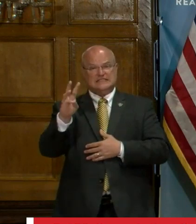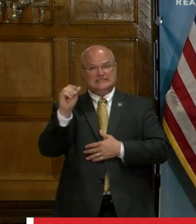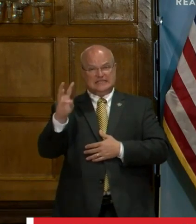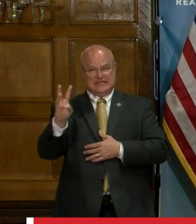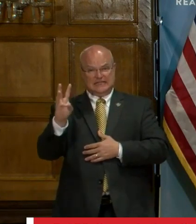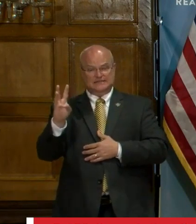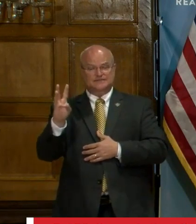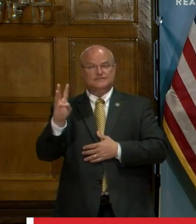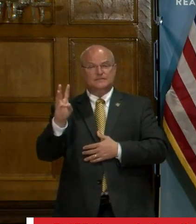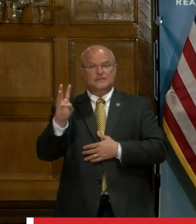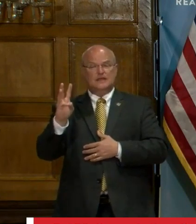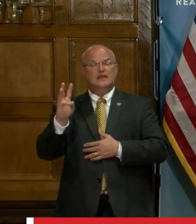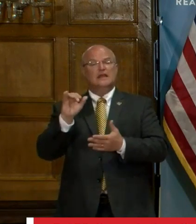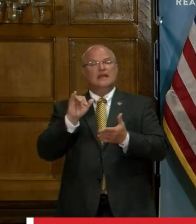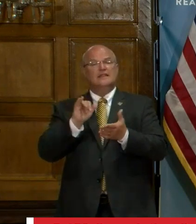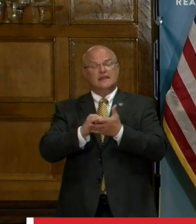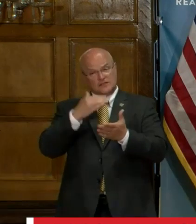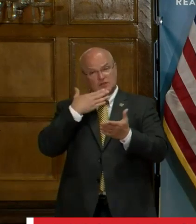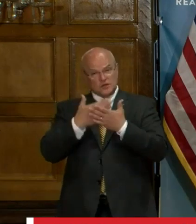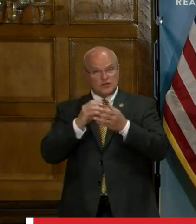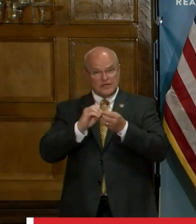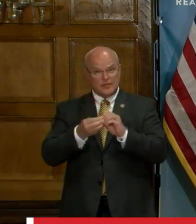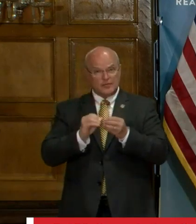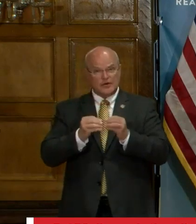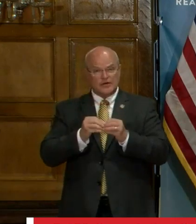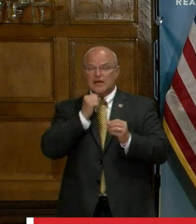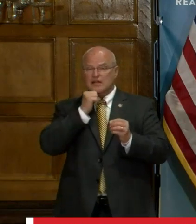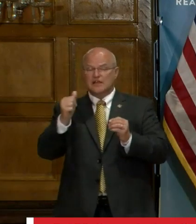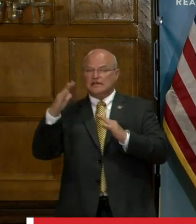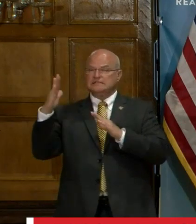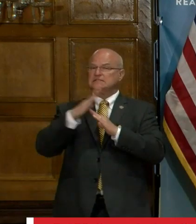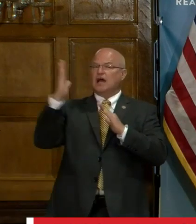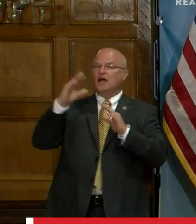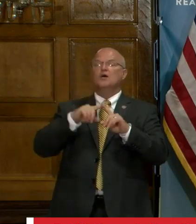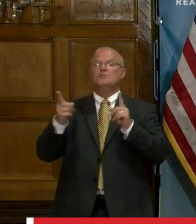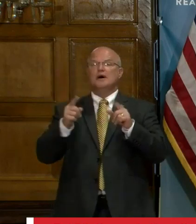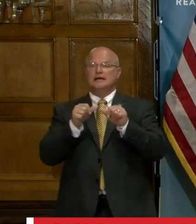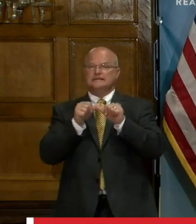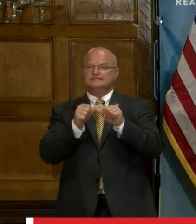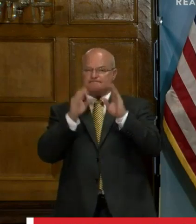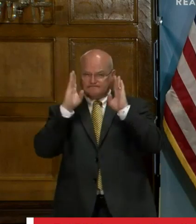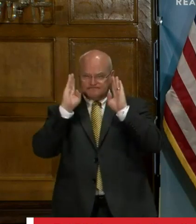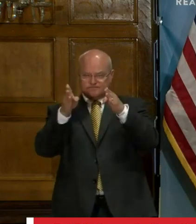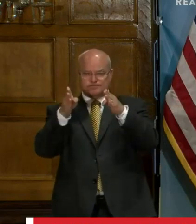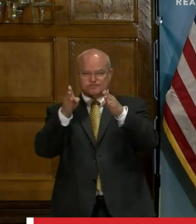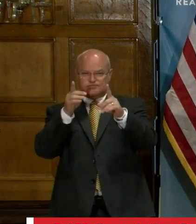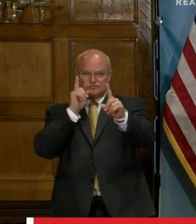2,616, which is a good number, not a record number, but it keeps us on